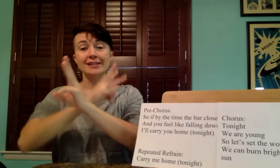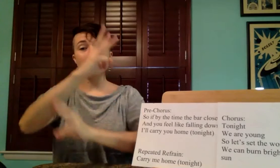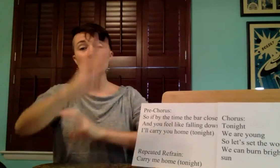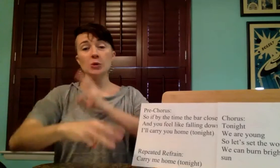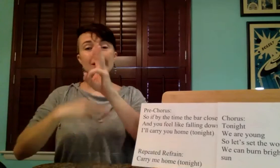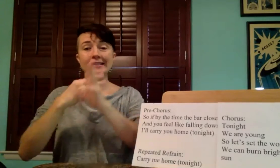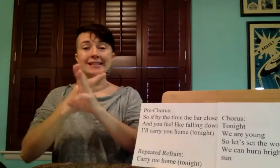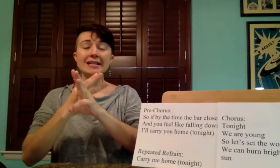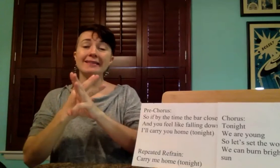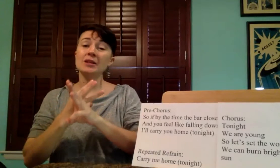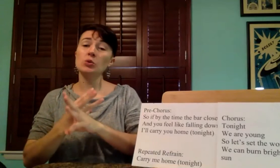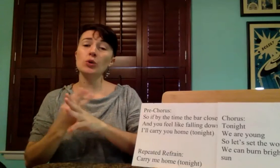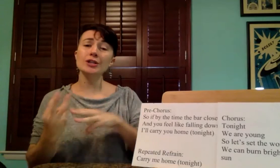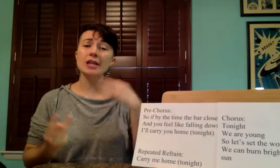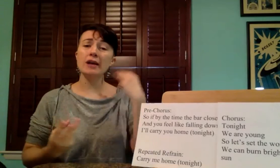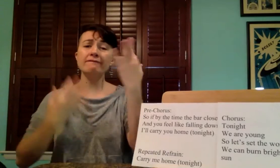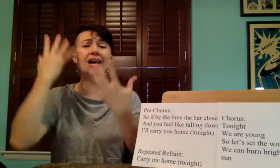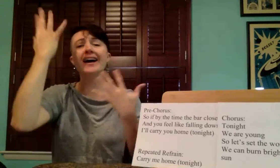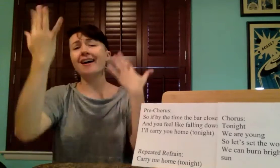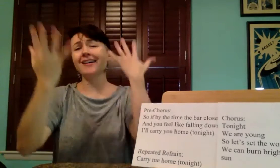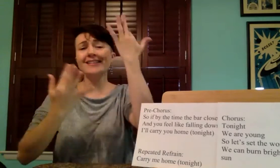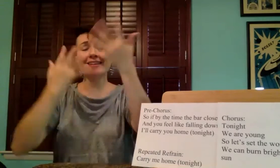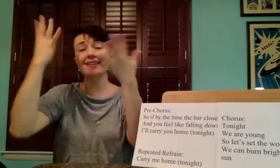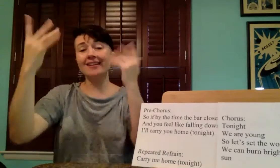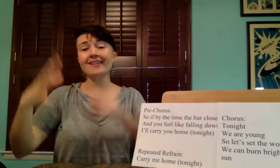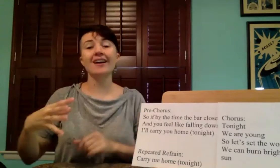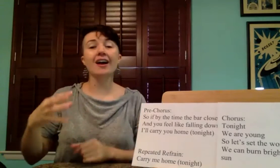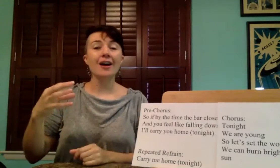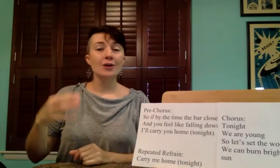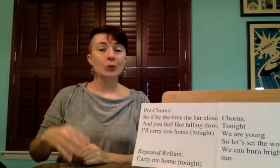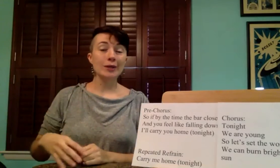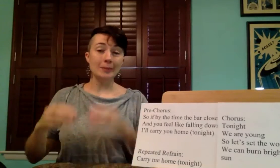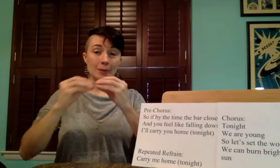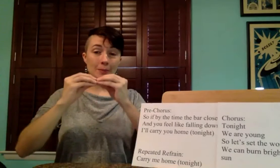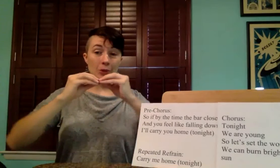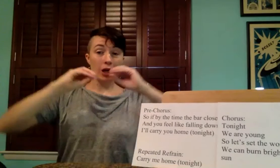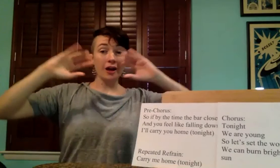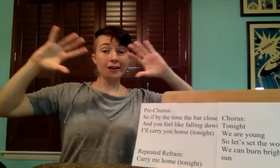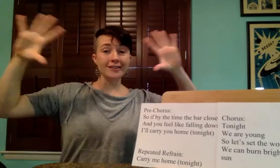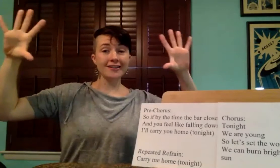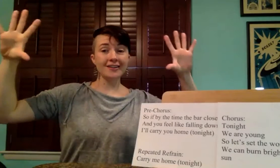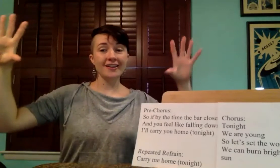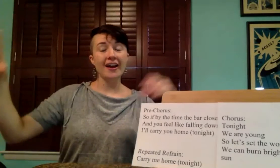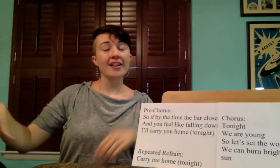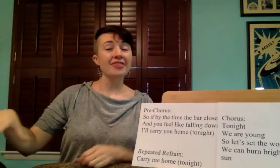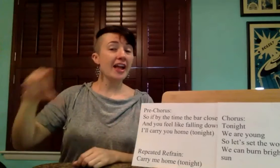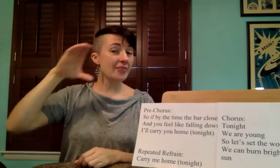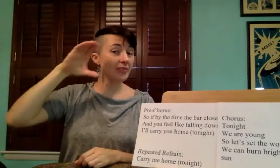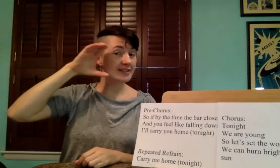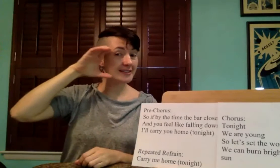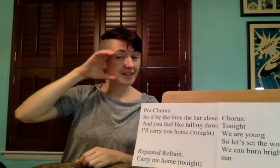so I set the world on fire. We can burn brighter than the